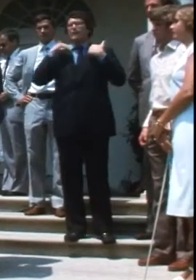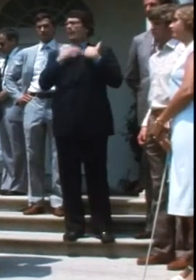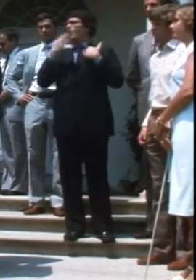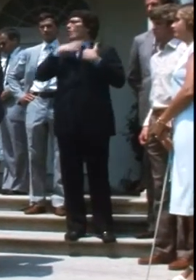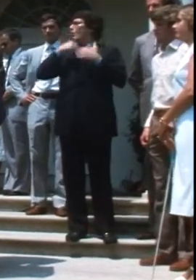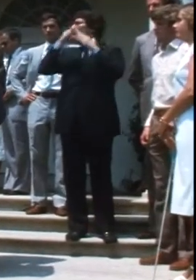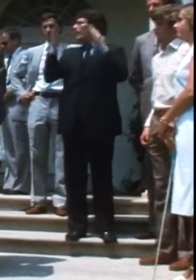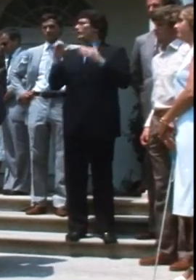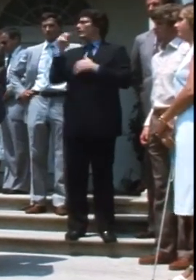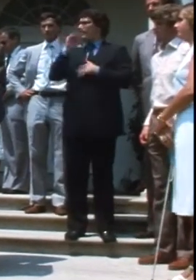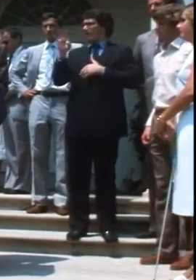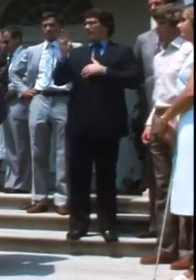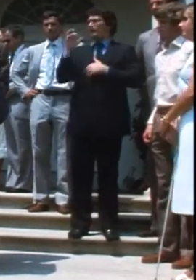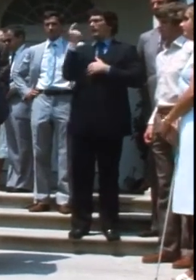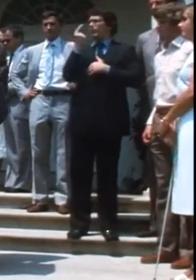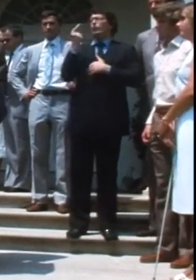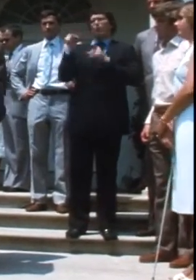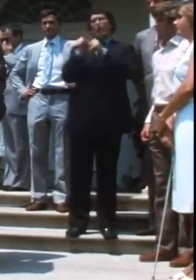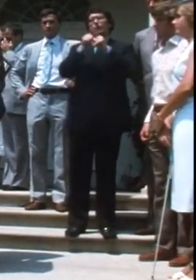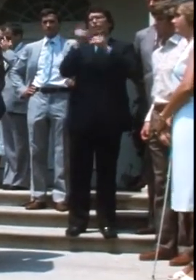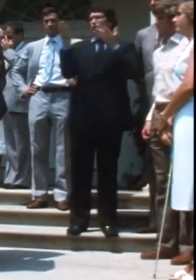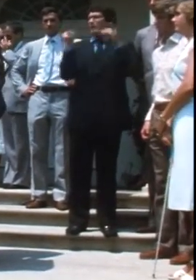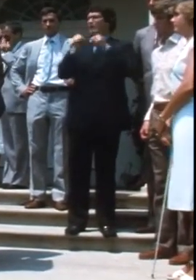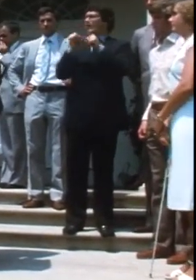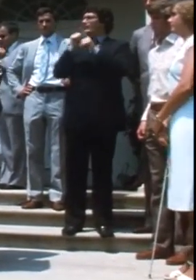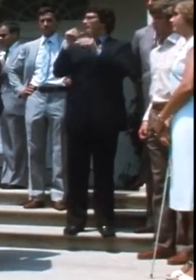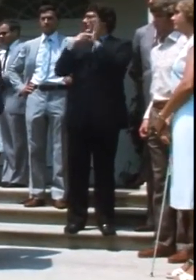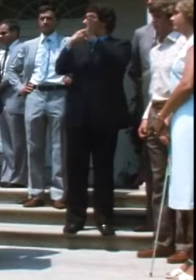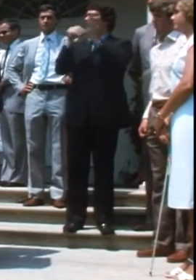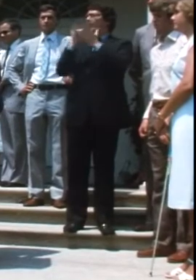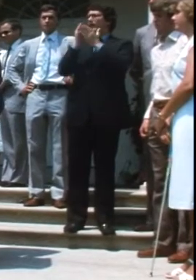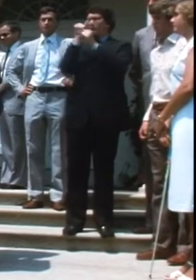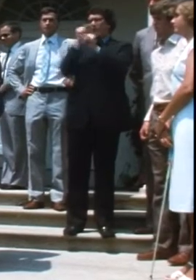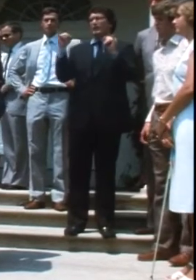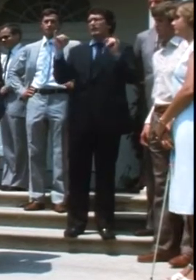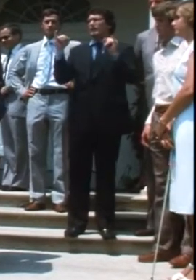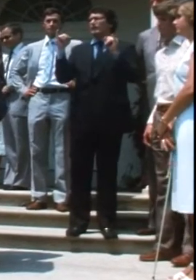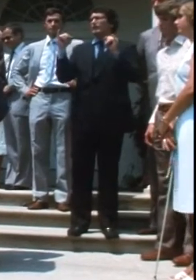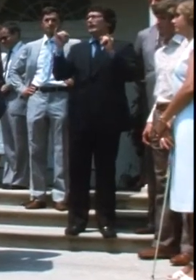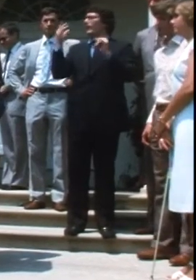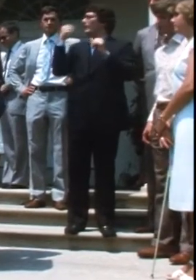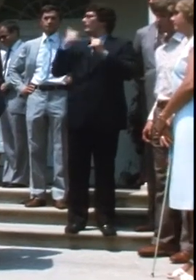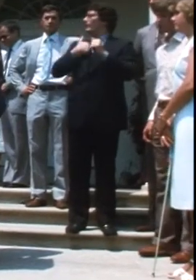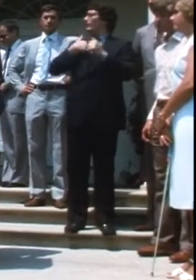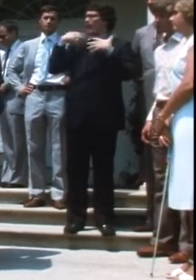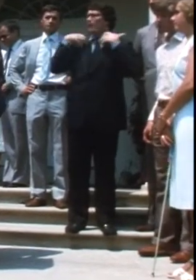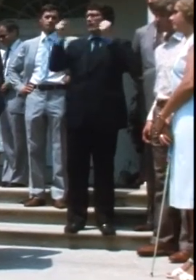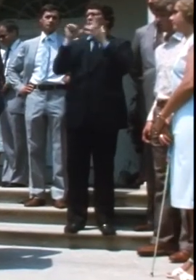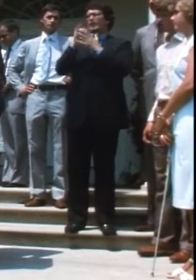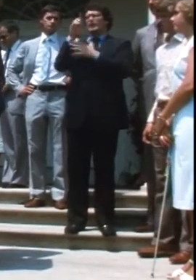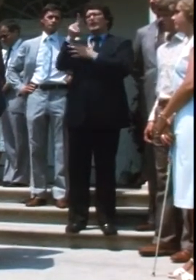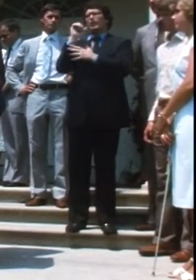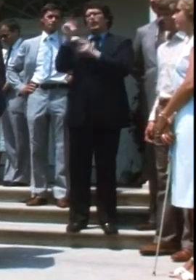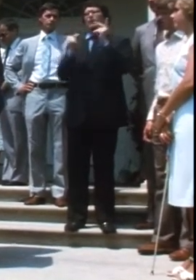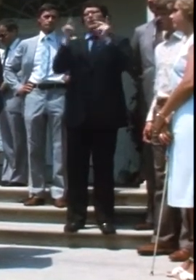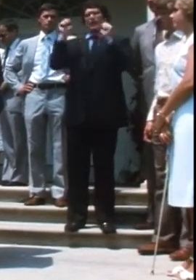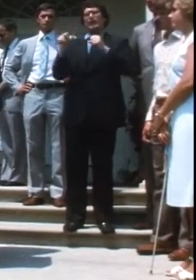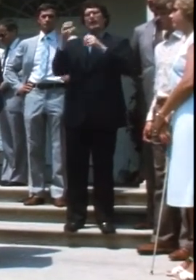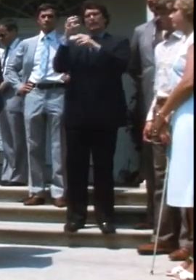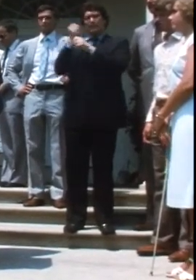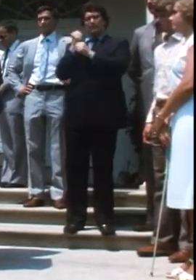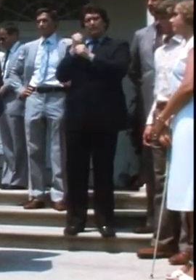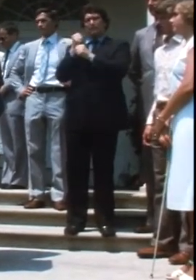our White House staff someone who also serves as an example of that independence and self-confidence that disabled people can